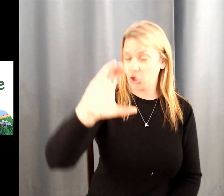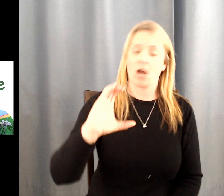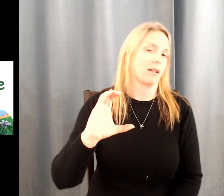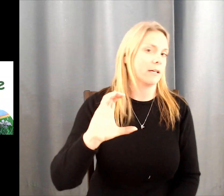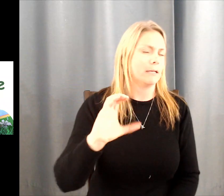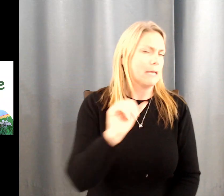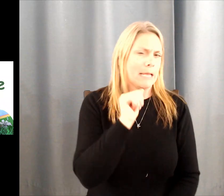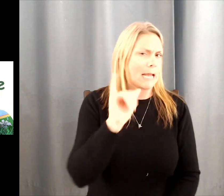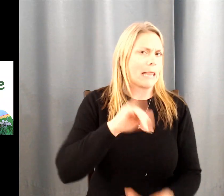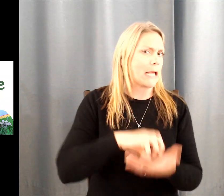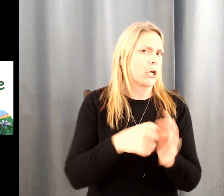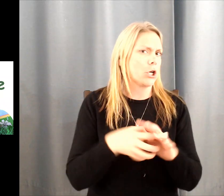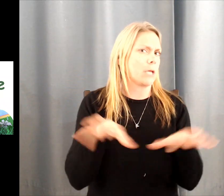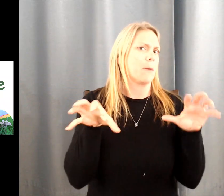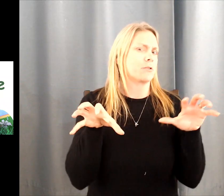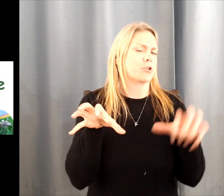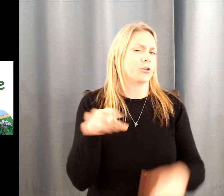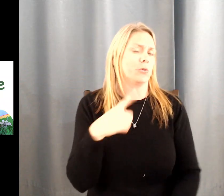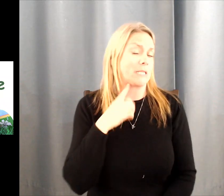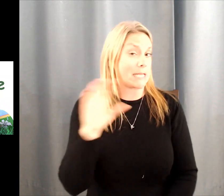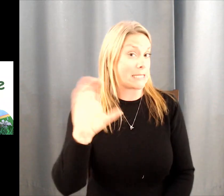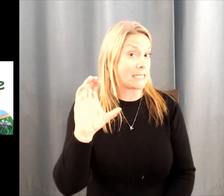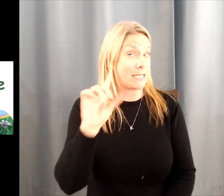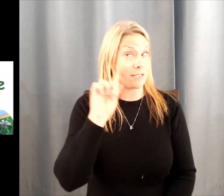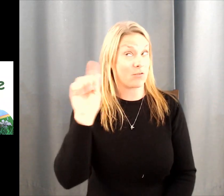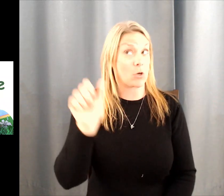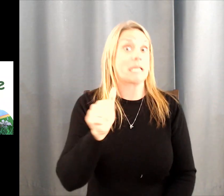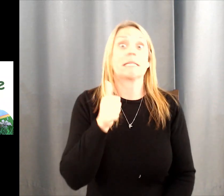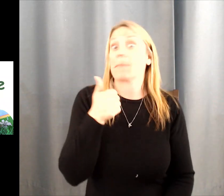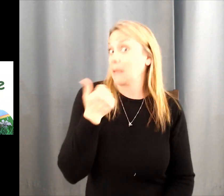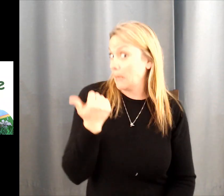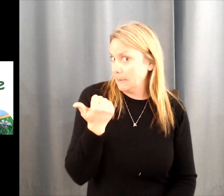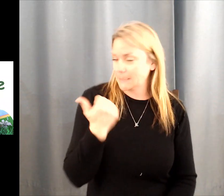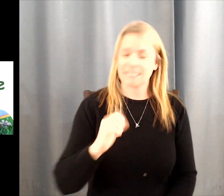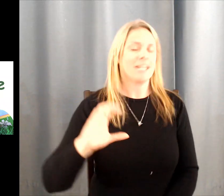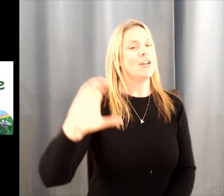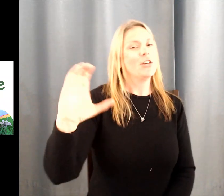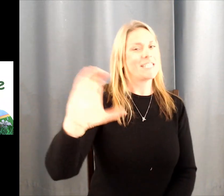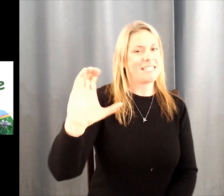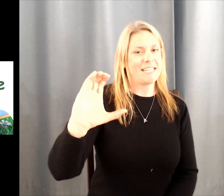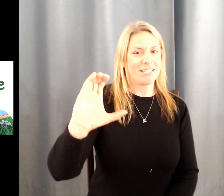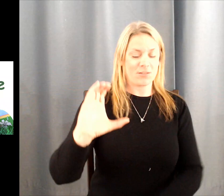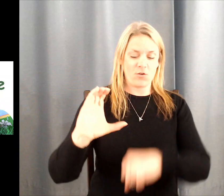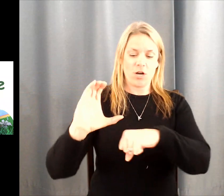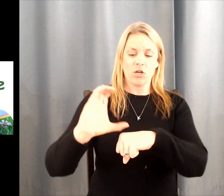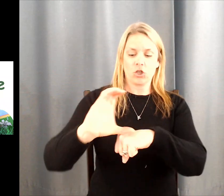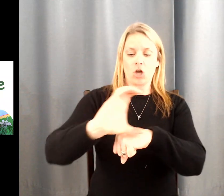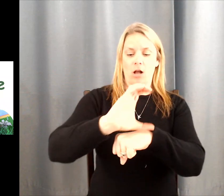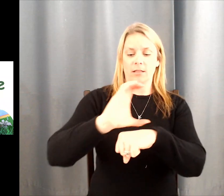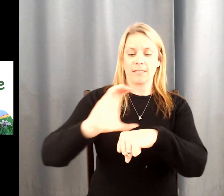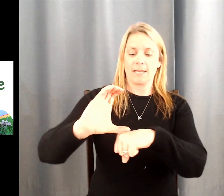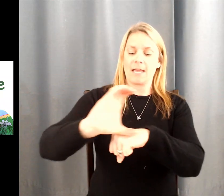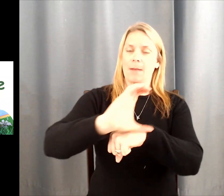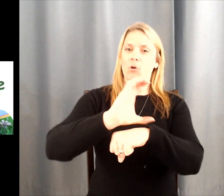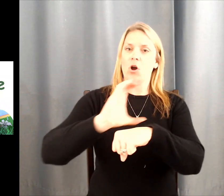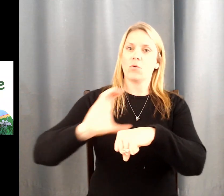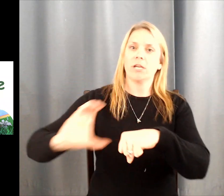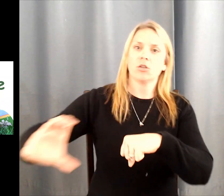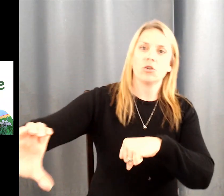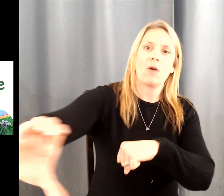chocolate. Not like Cookie Monster, who would say C is for something else. C is for chocolate. And I'm going to act